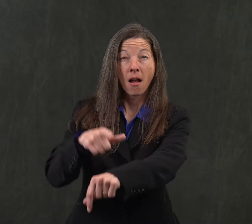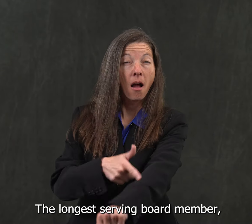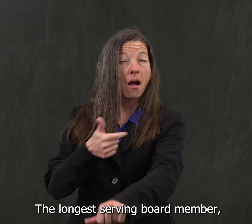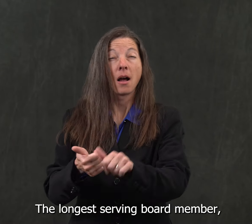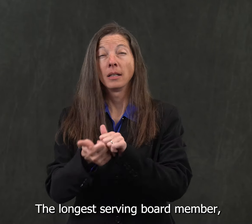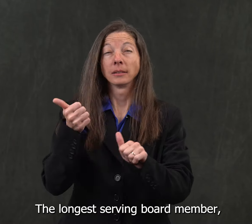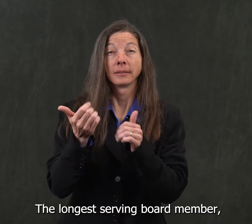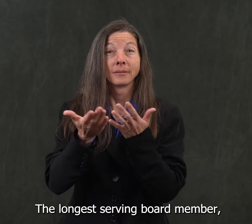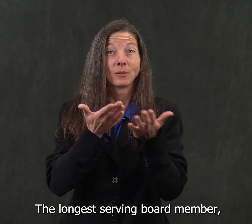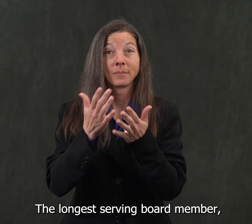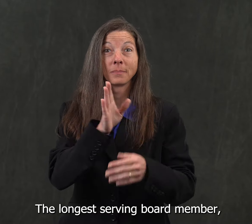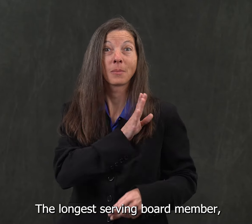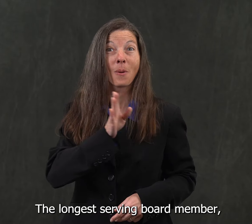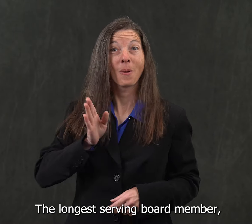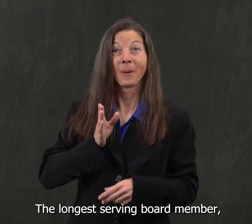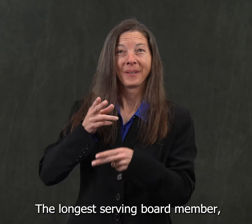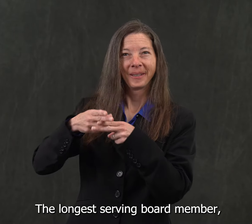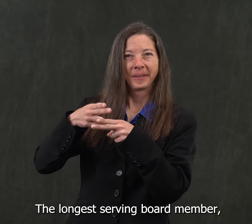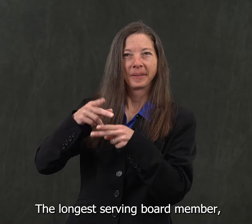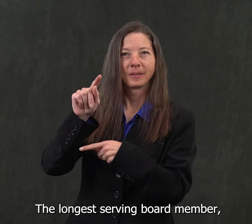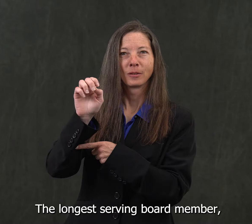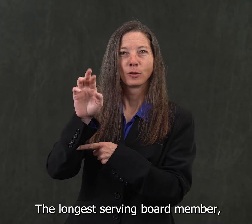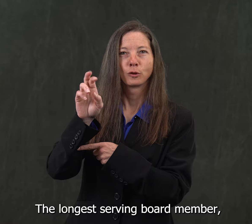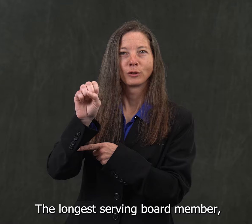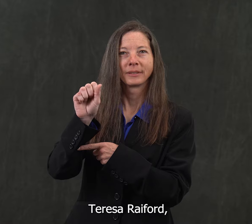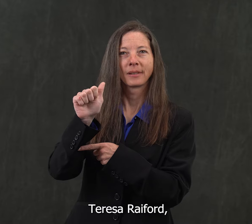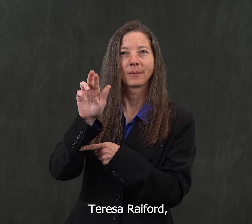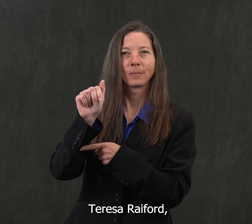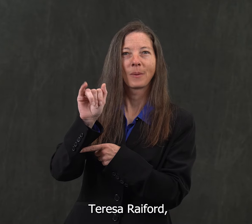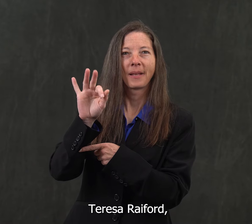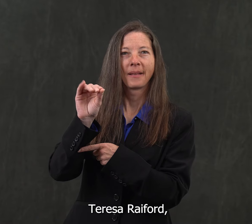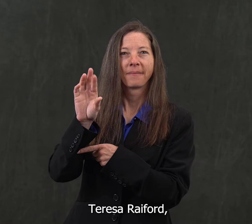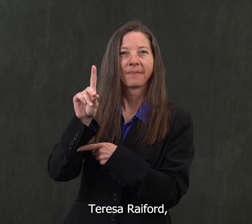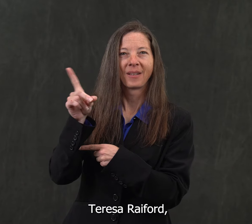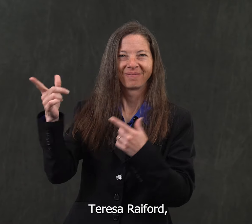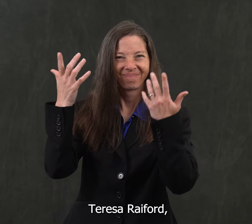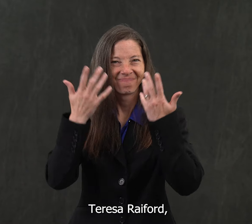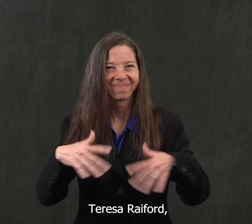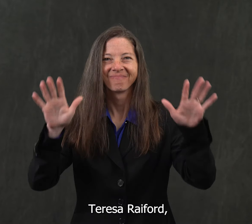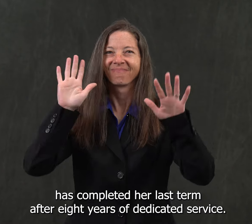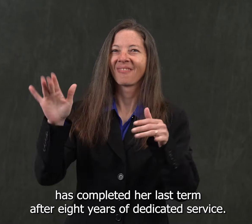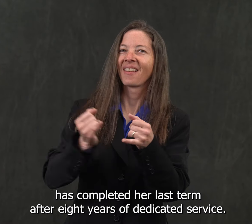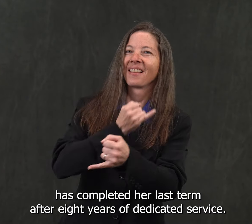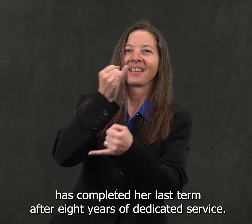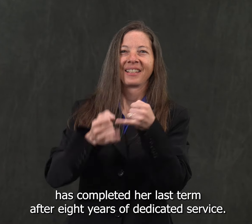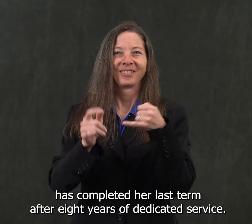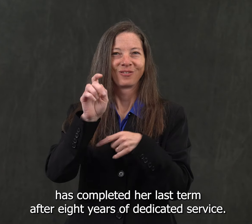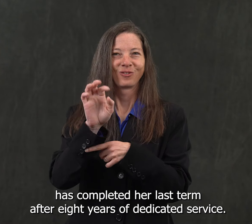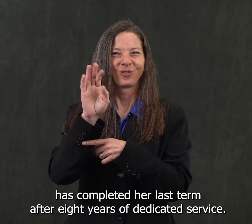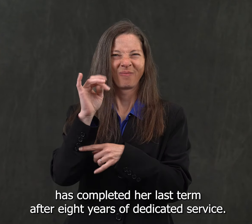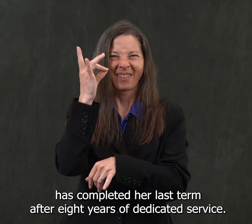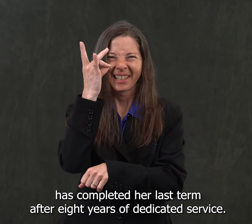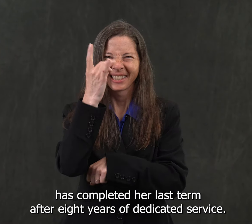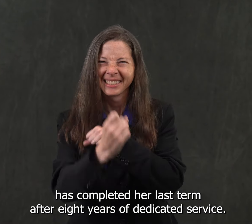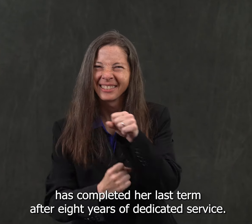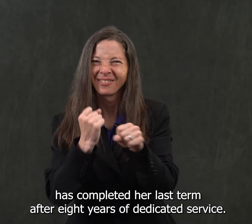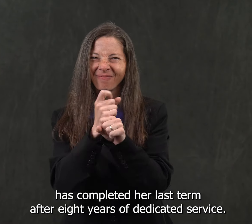The longest-serving board member, Teresa Rayford, has completed her last term after 8 years